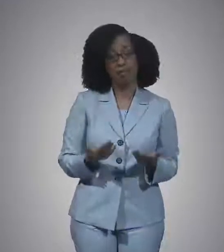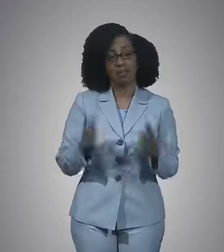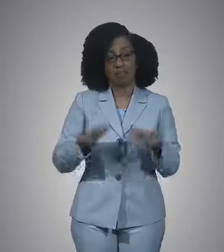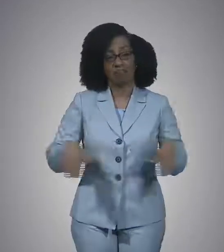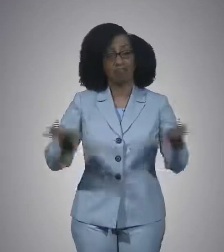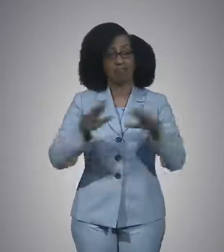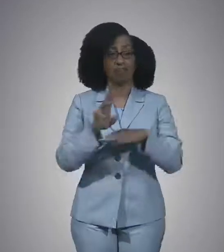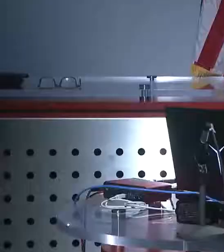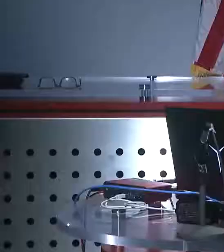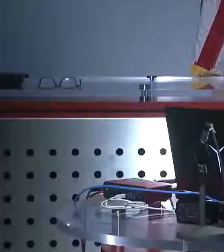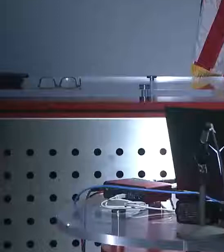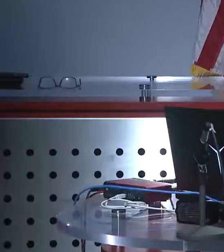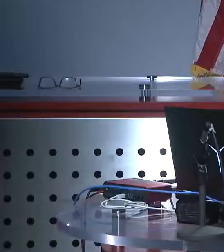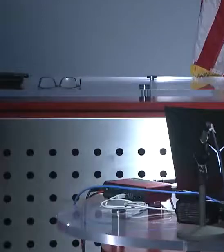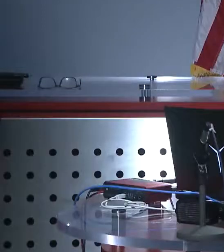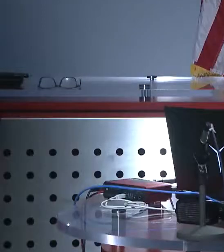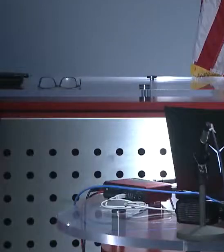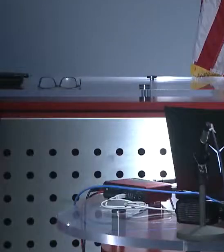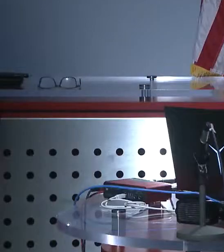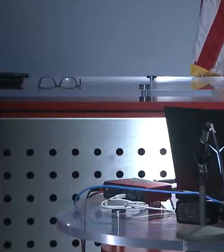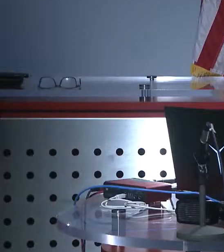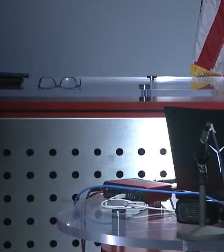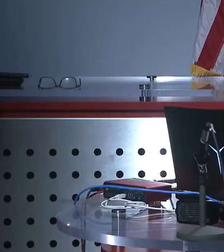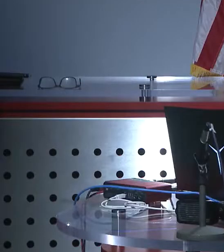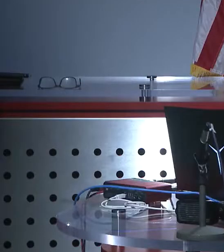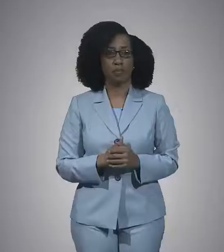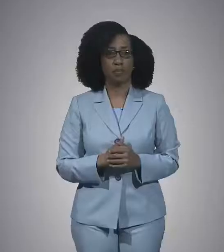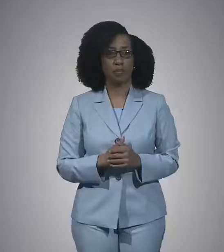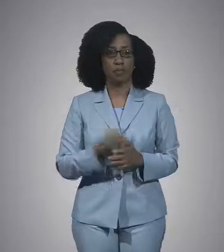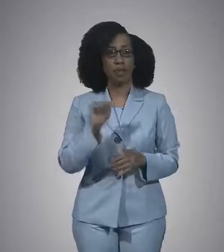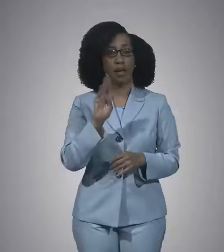traction on that. Abigail Warren, Daily Memphian.